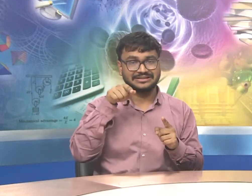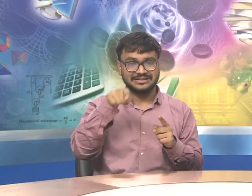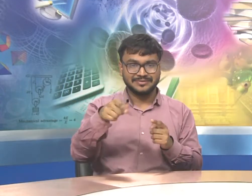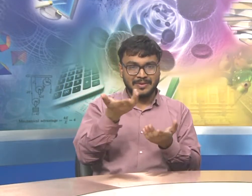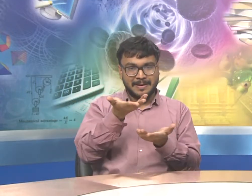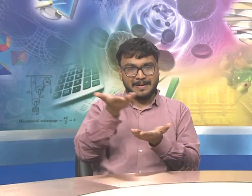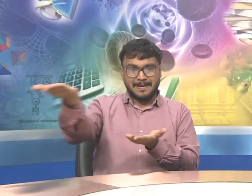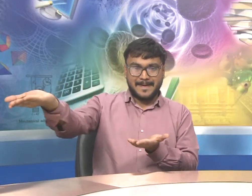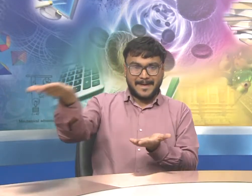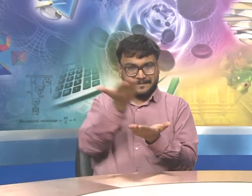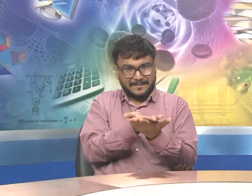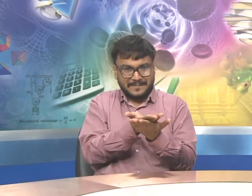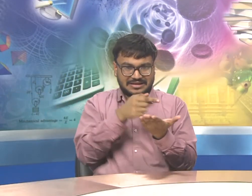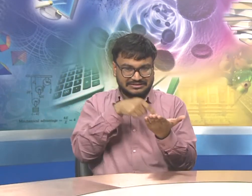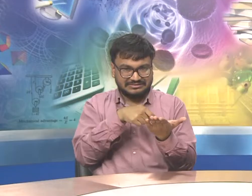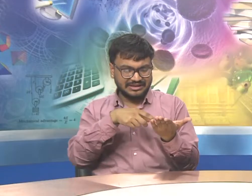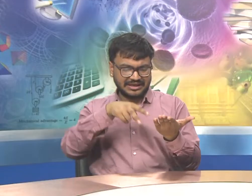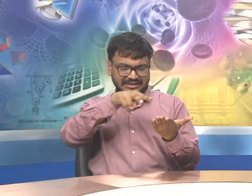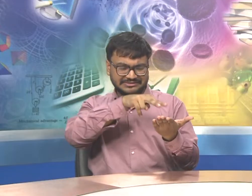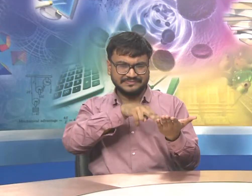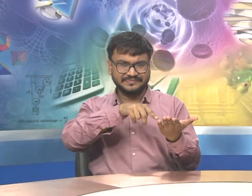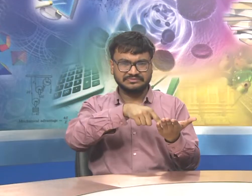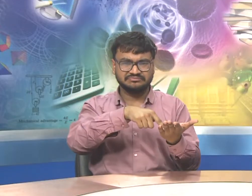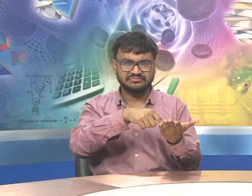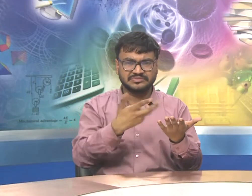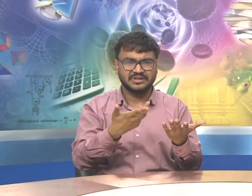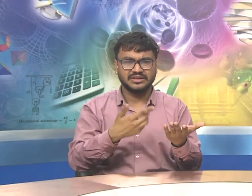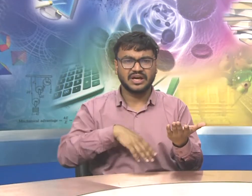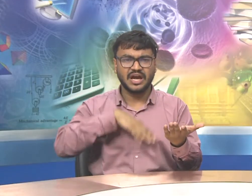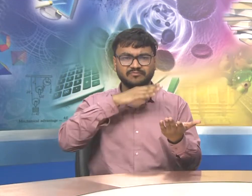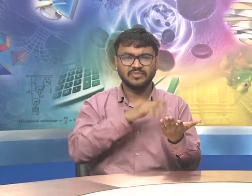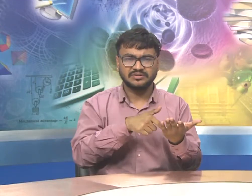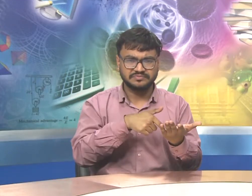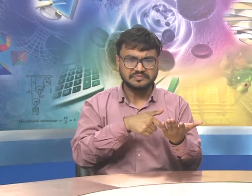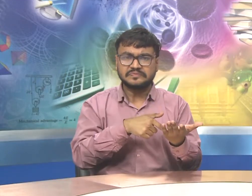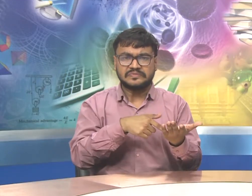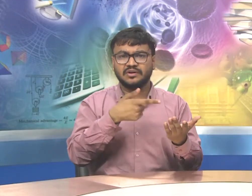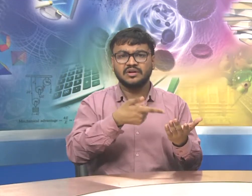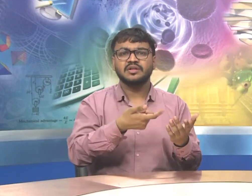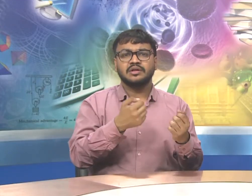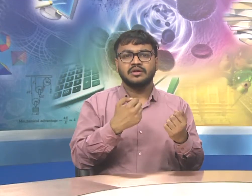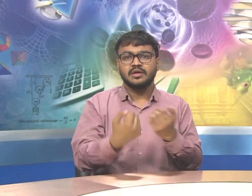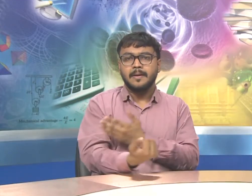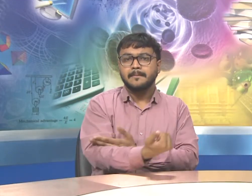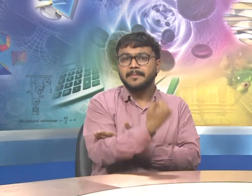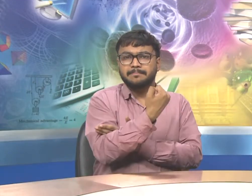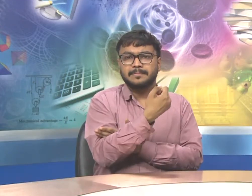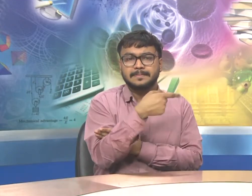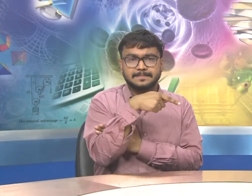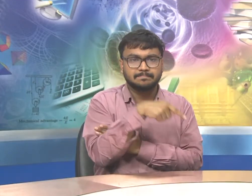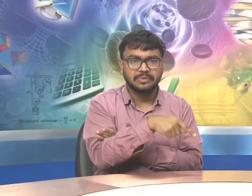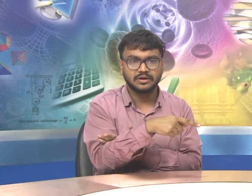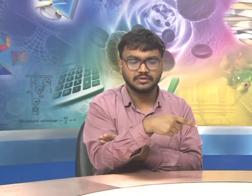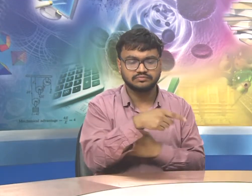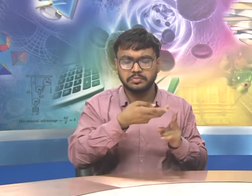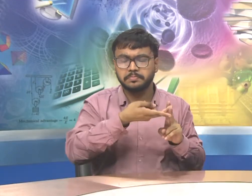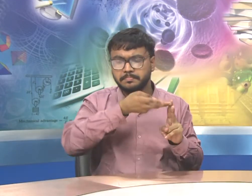Under PIL, the right of under trial held under illegal detention have